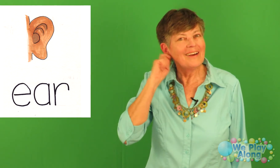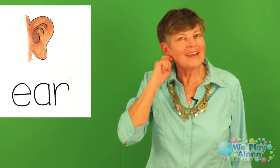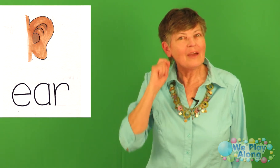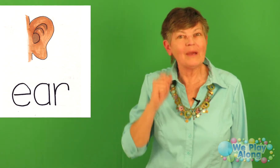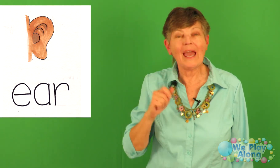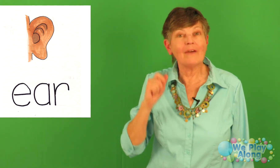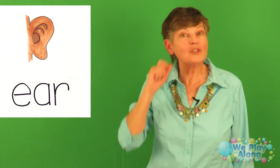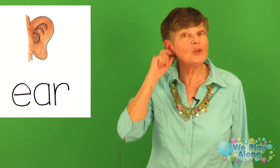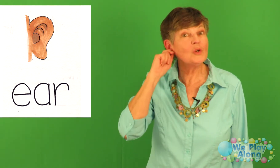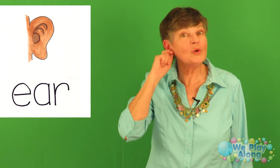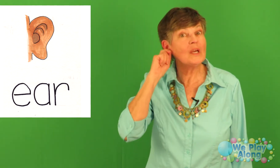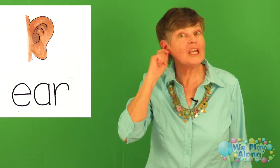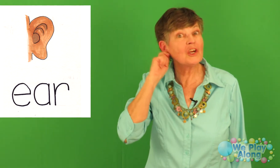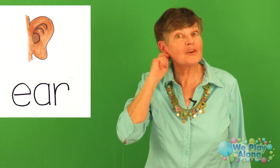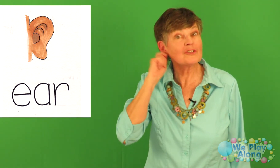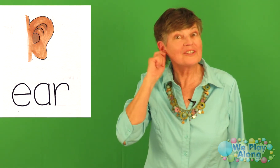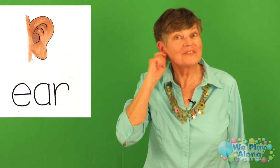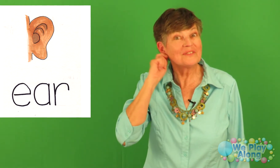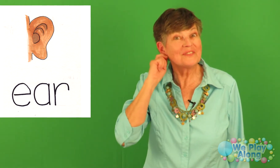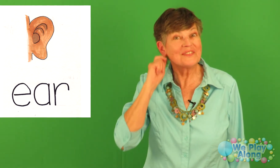Okay, we have two ears.